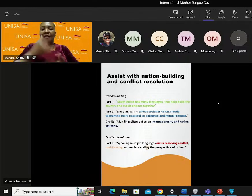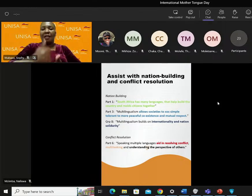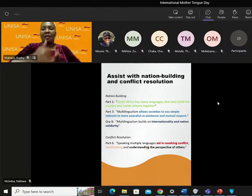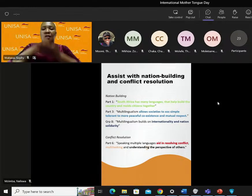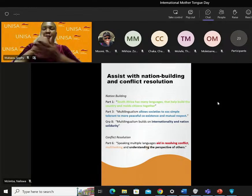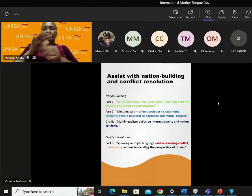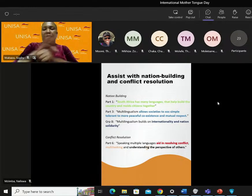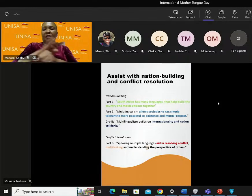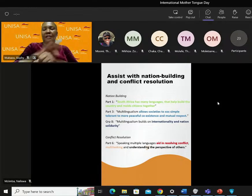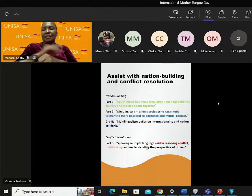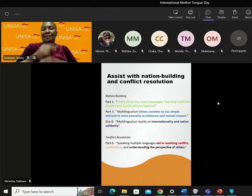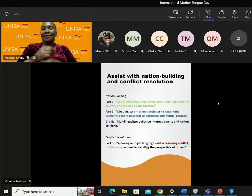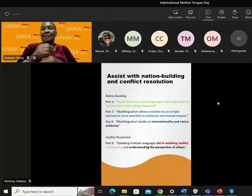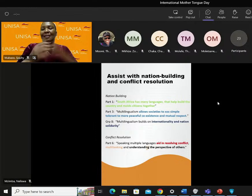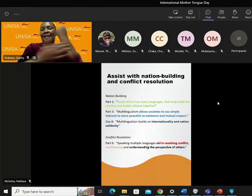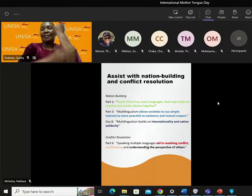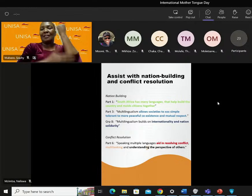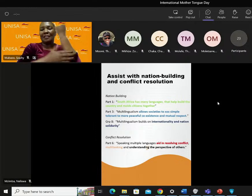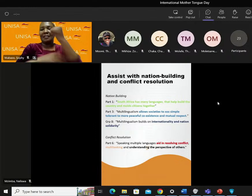and mold citizens together.